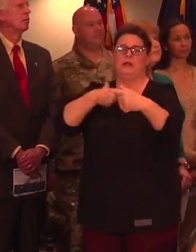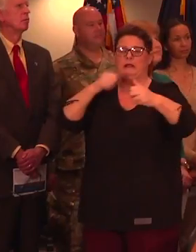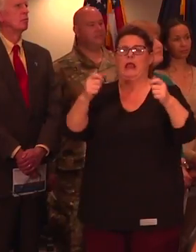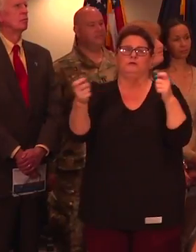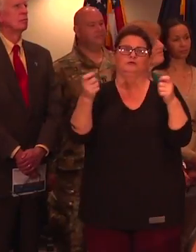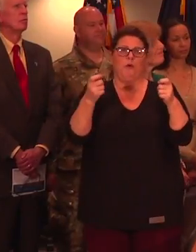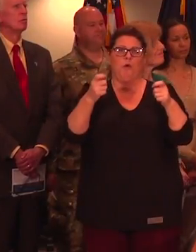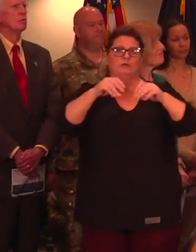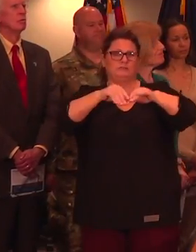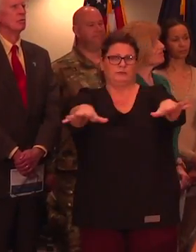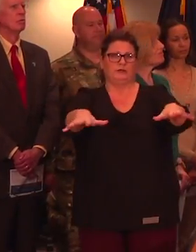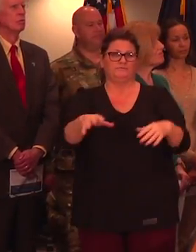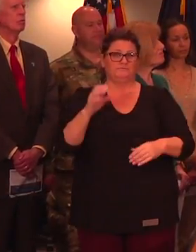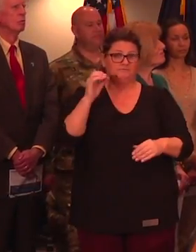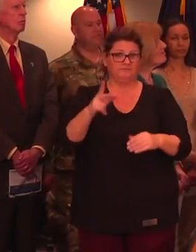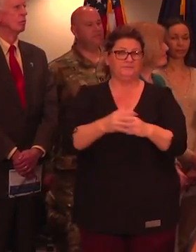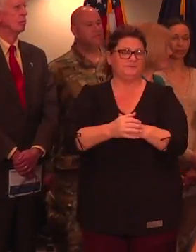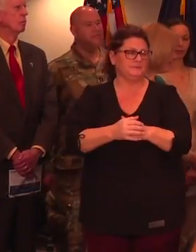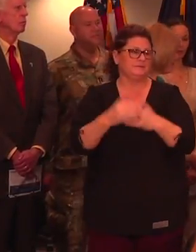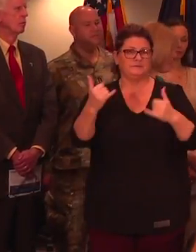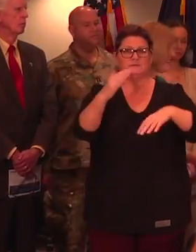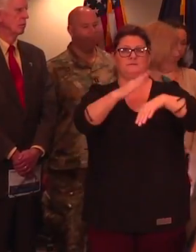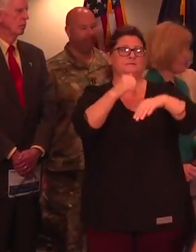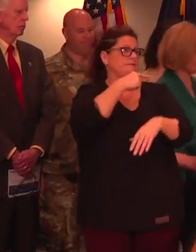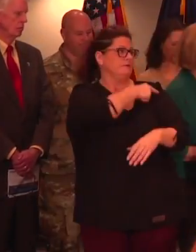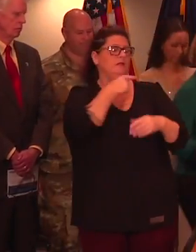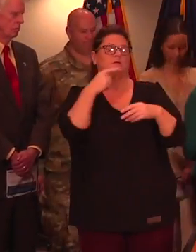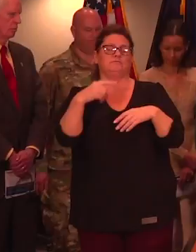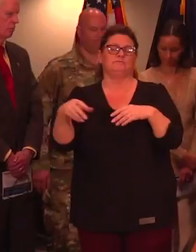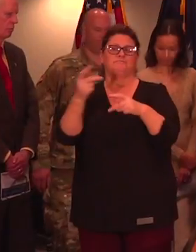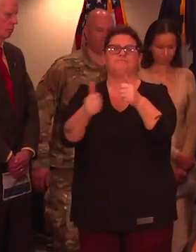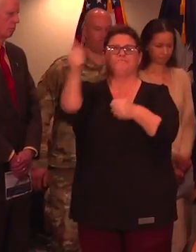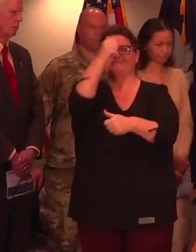this virus. Now I'd like to call on Superintendent Spearman.